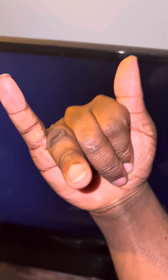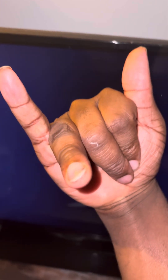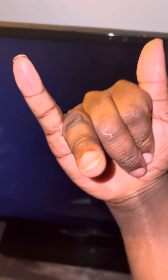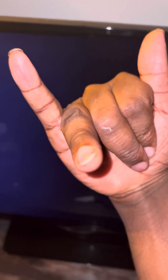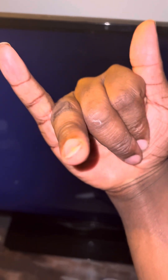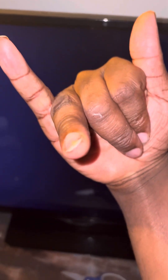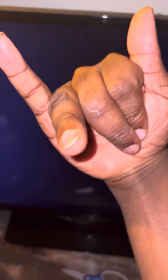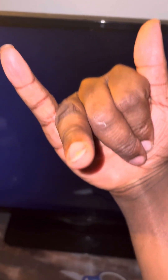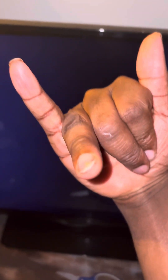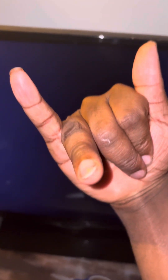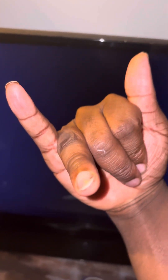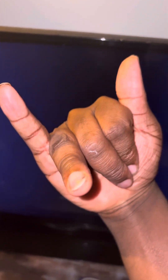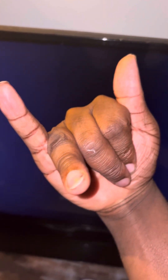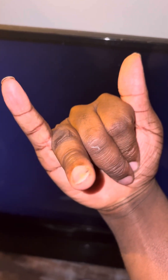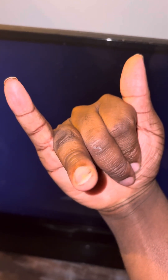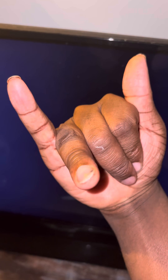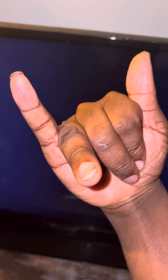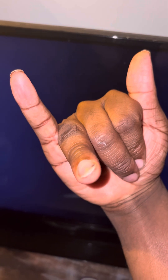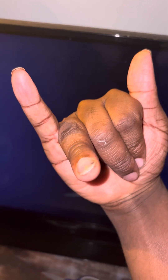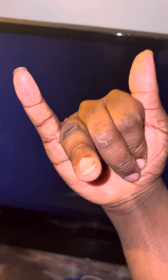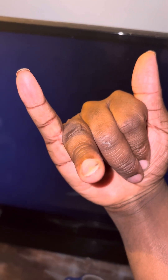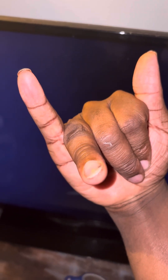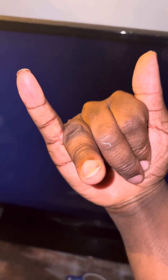Turn to page 8, the page with the 8 in the circle at the top.